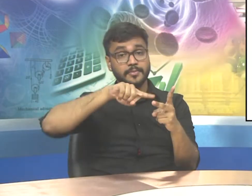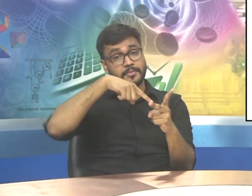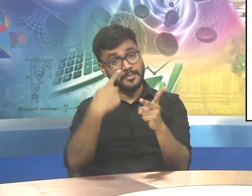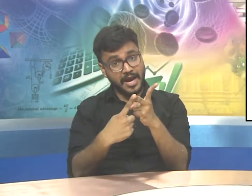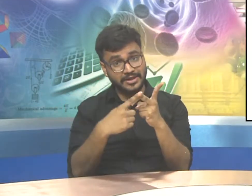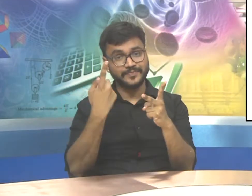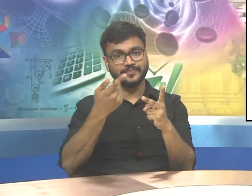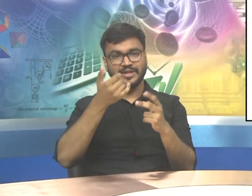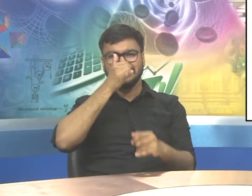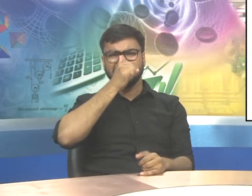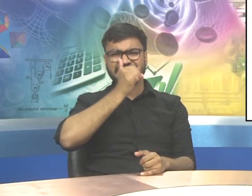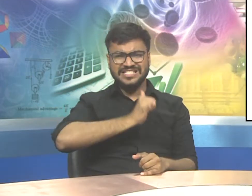rhinoceros,